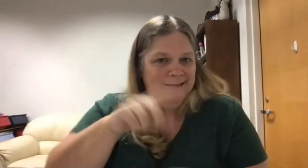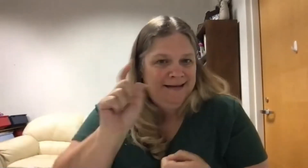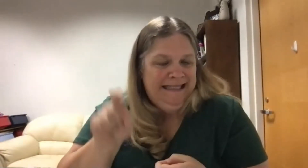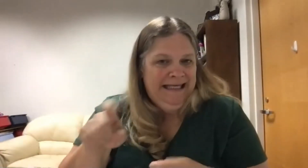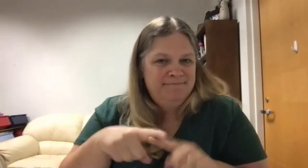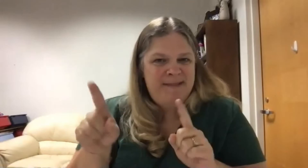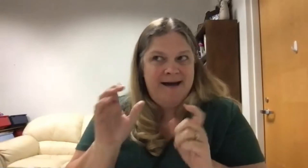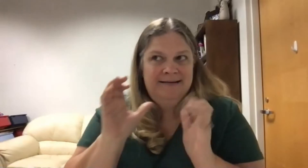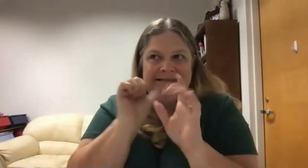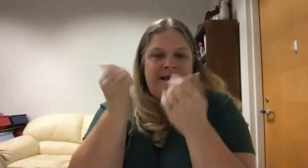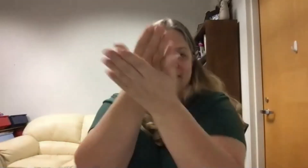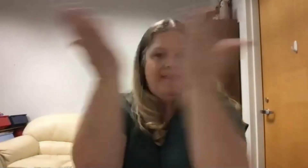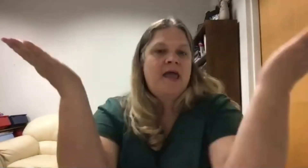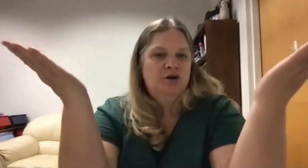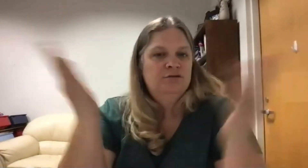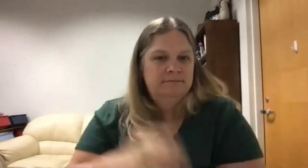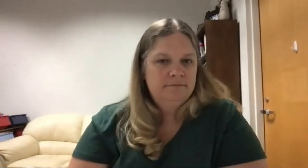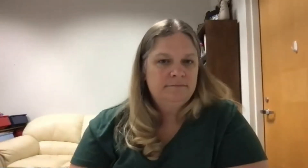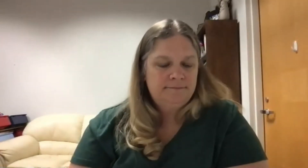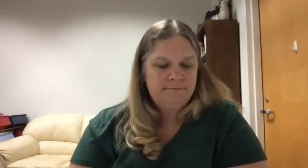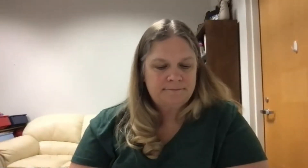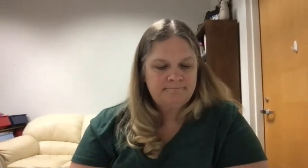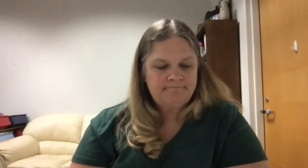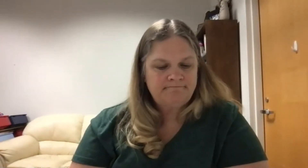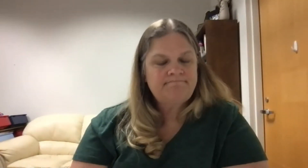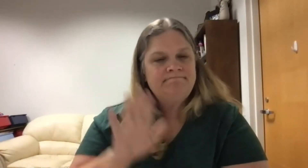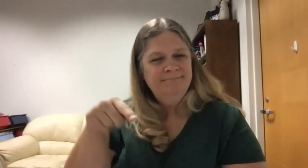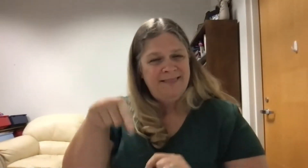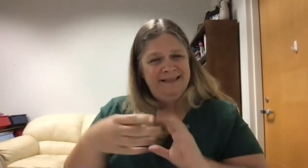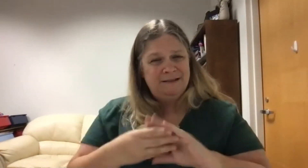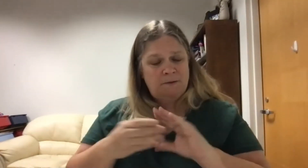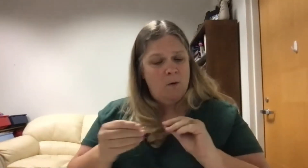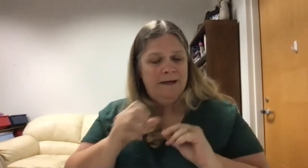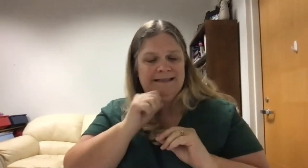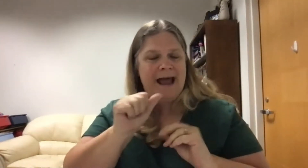we know what is needed, but it's not available.